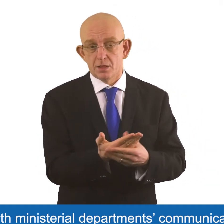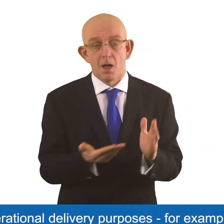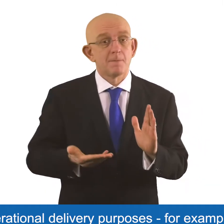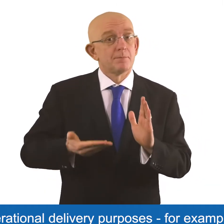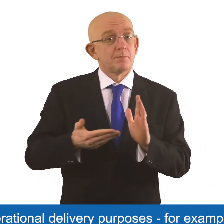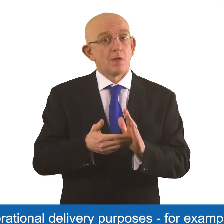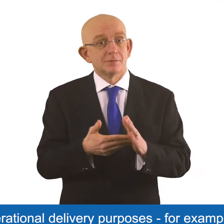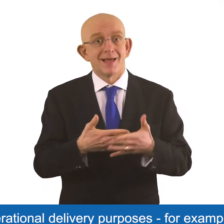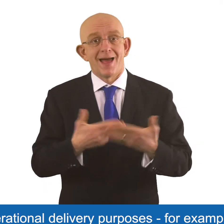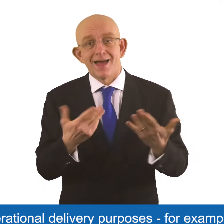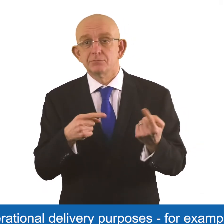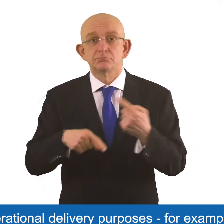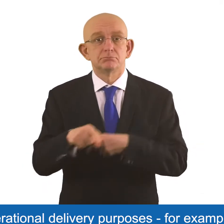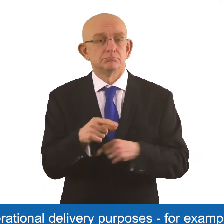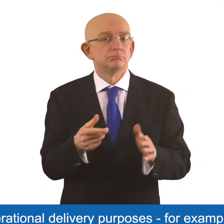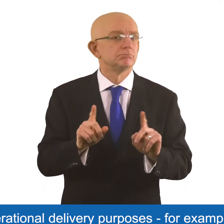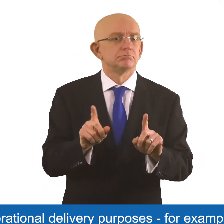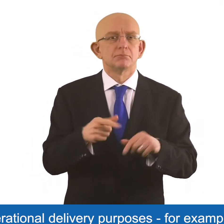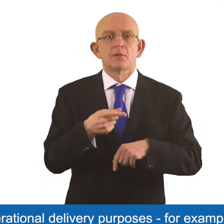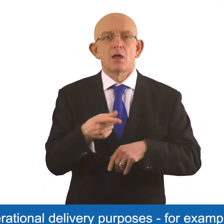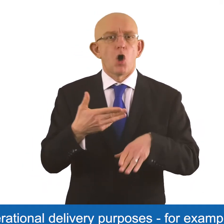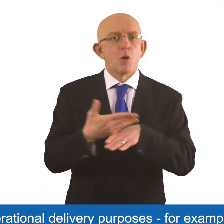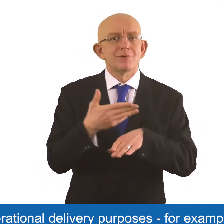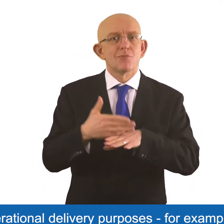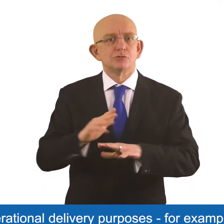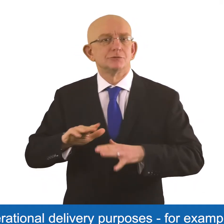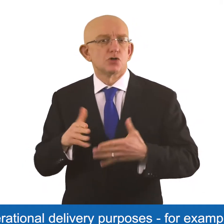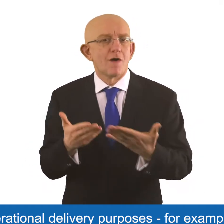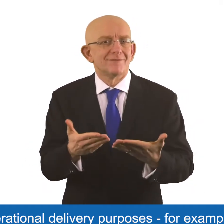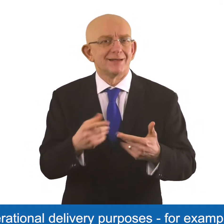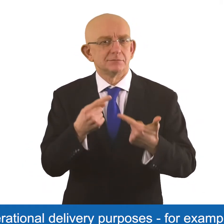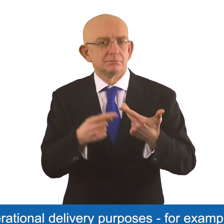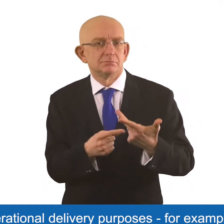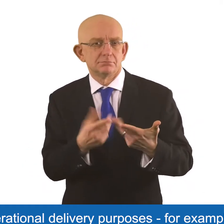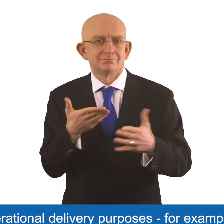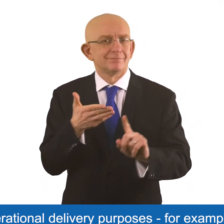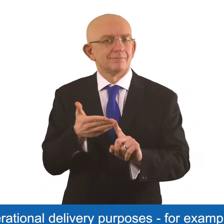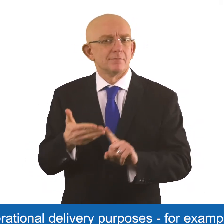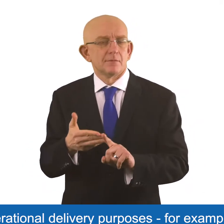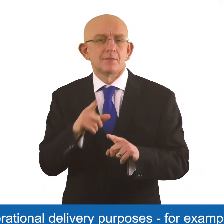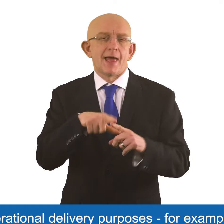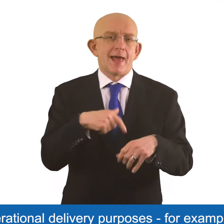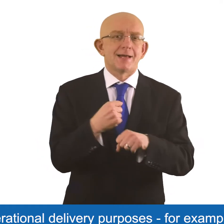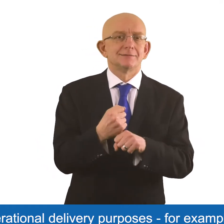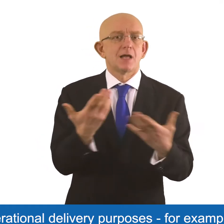brackets, and also for operational delivery purposes, for example in job centres, health and education